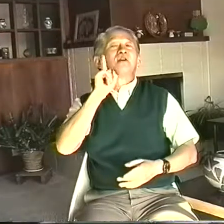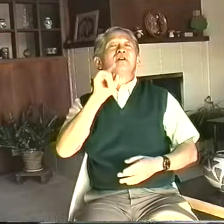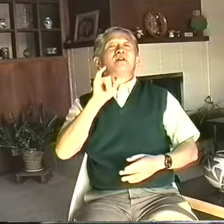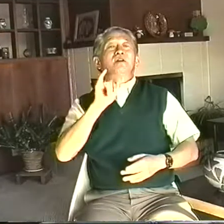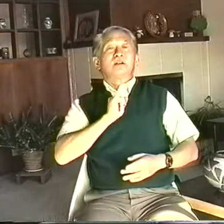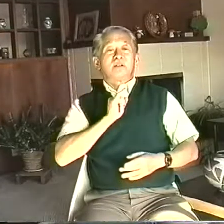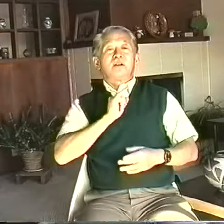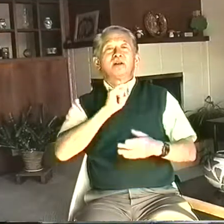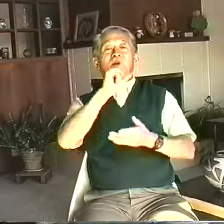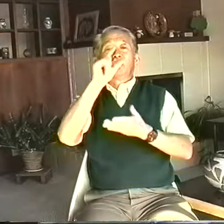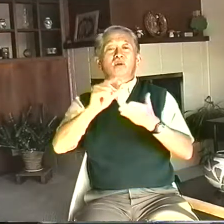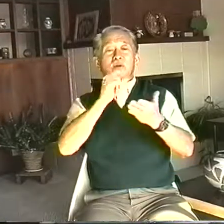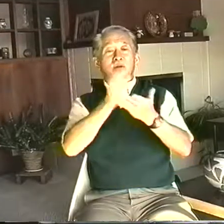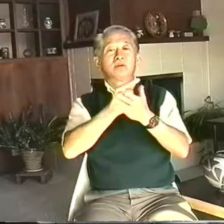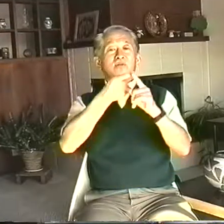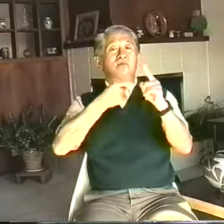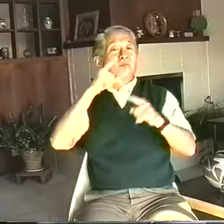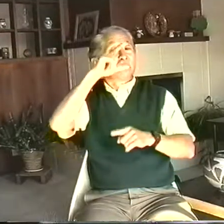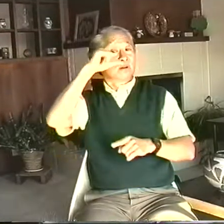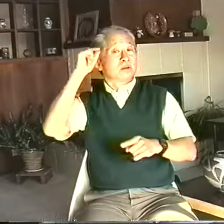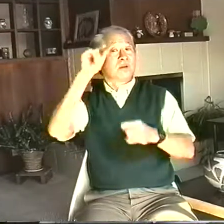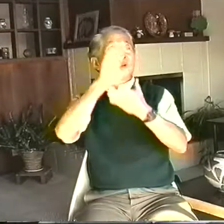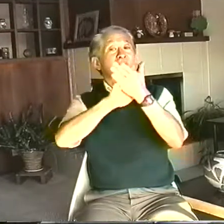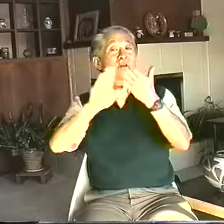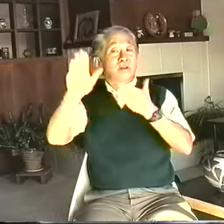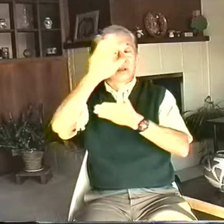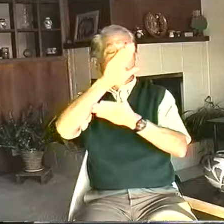the California School for the Deaf at Berkeley.